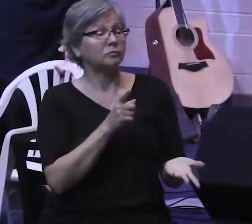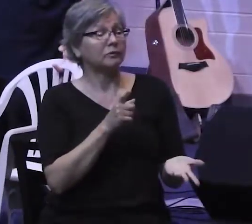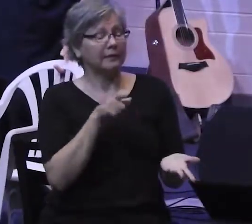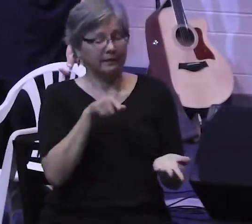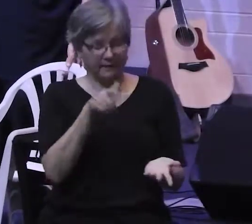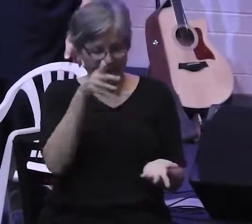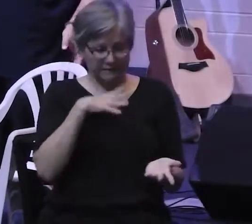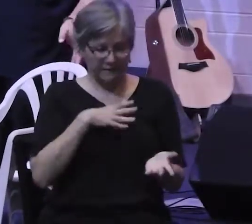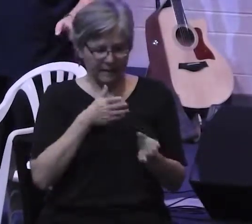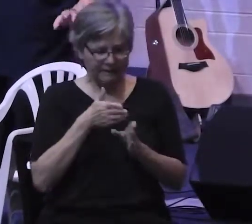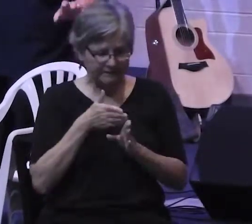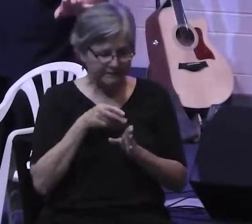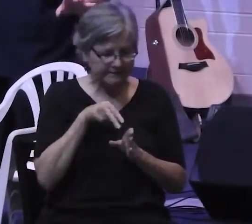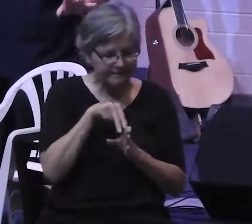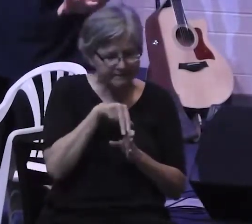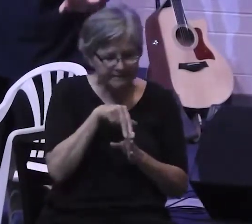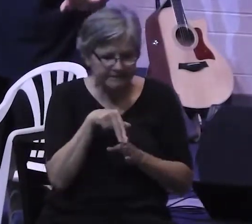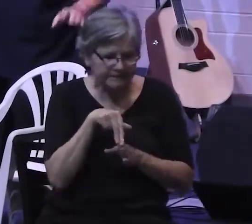edge.